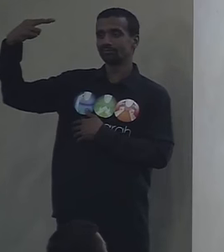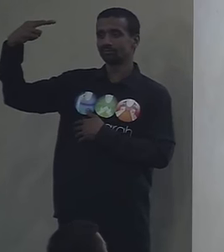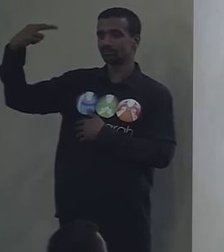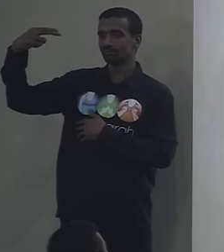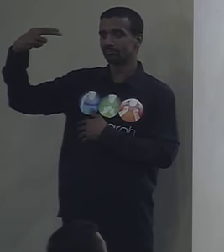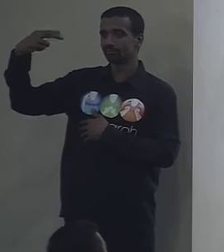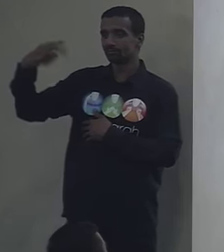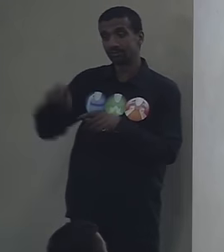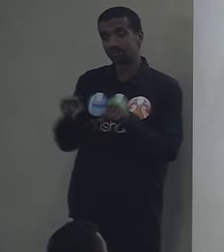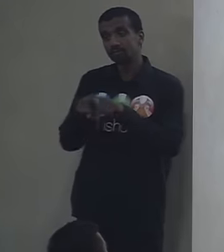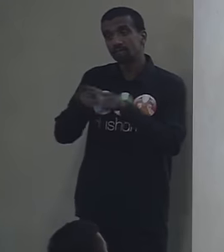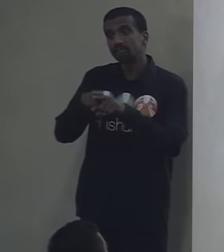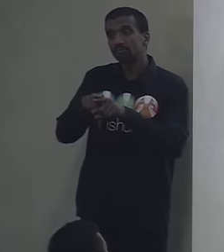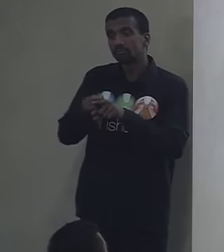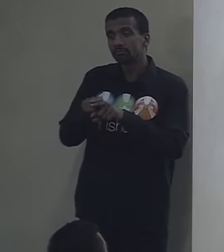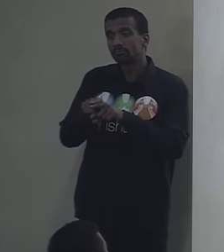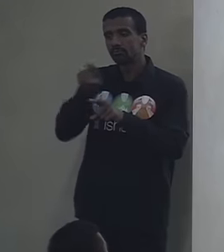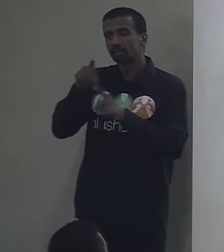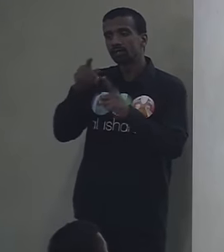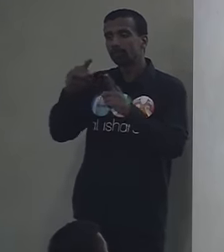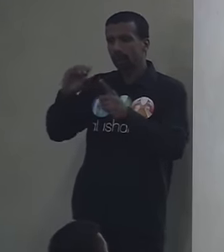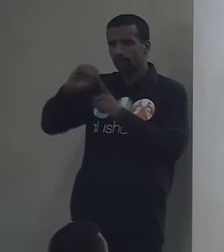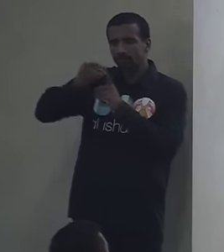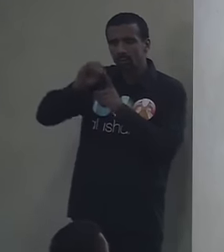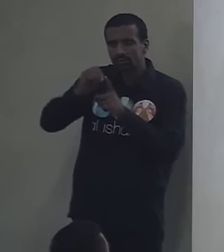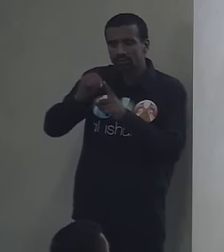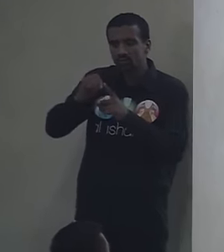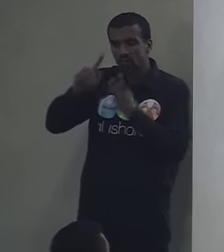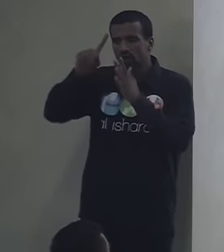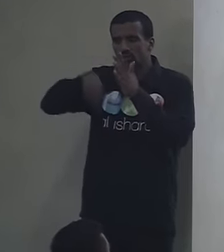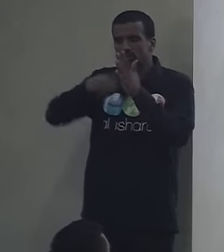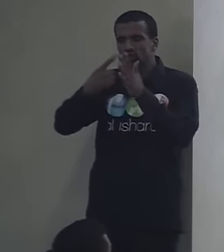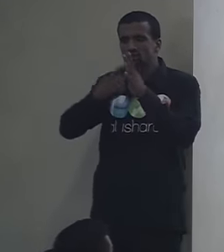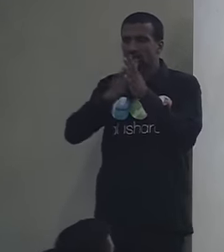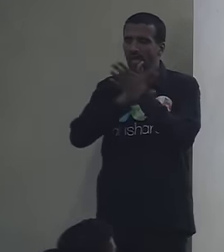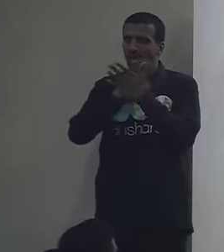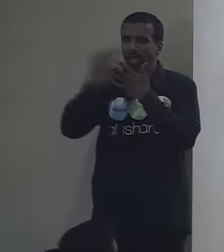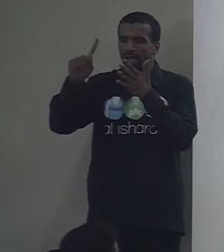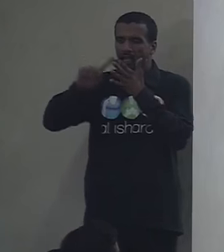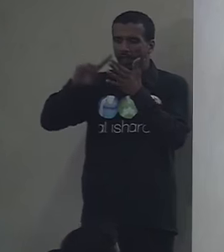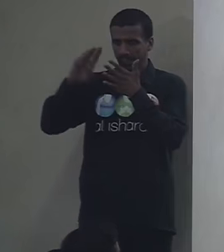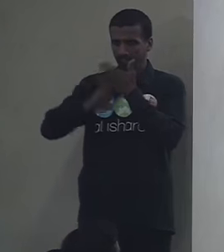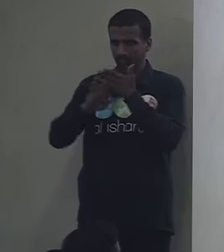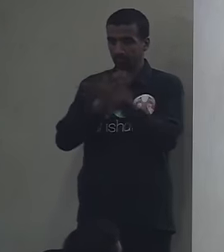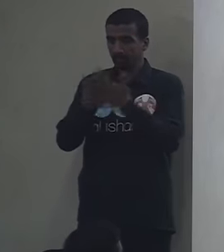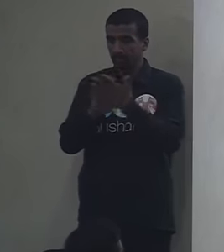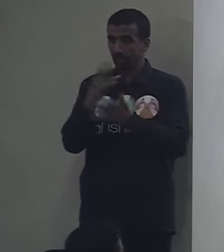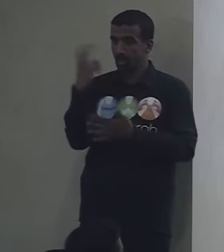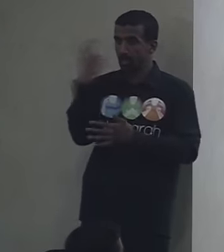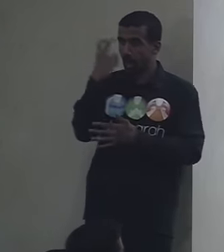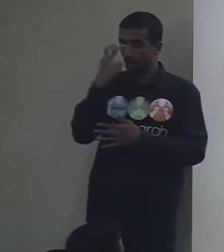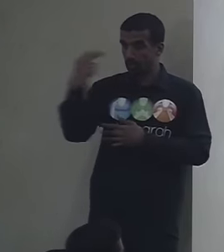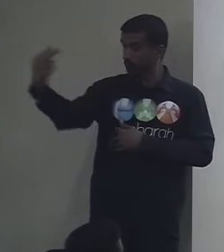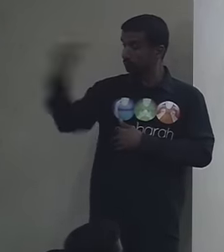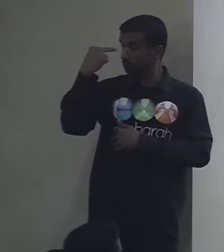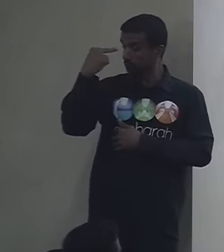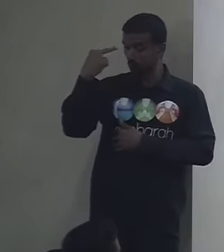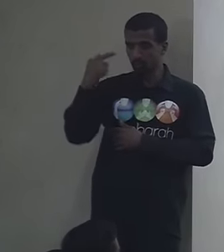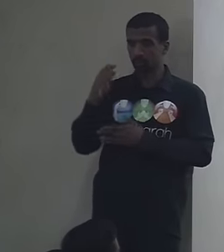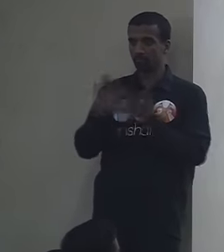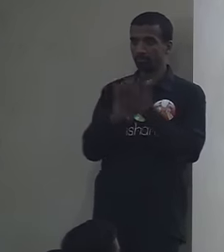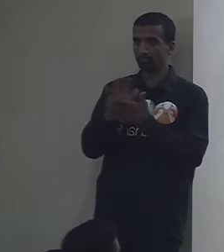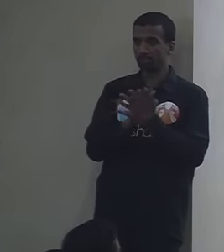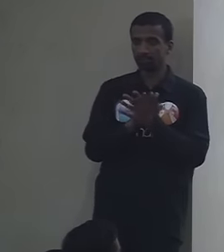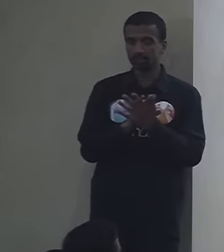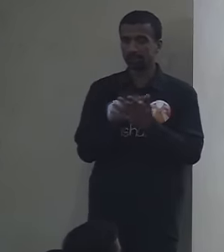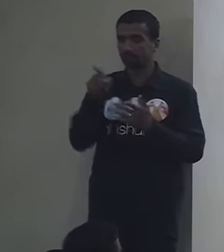know? But the idea of Jahim is this roaring flame come to life, staring straight at you. You'd love